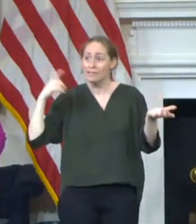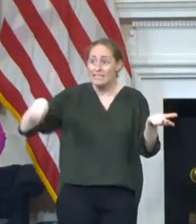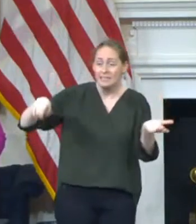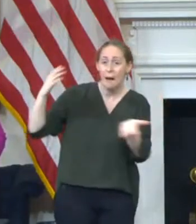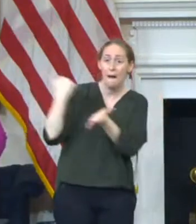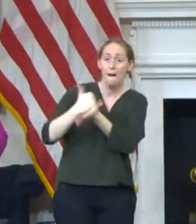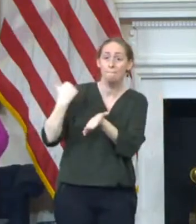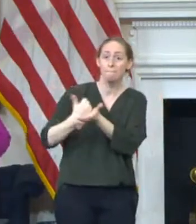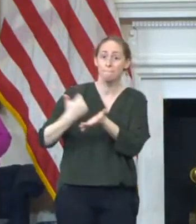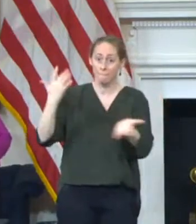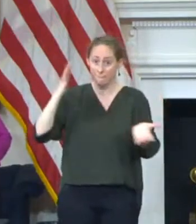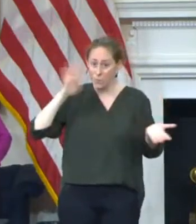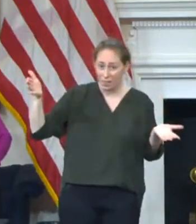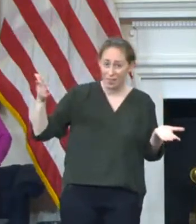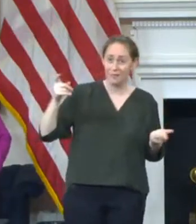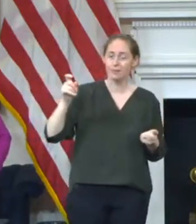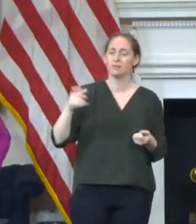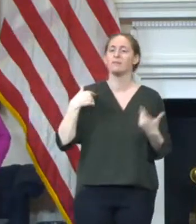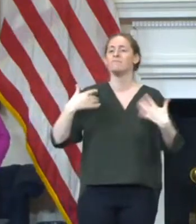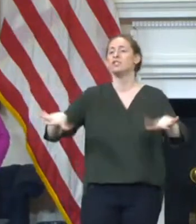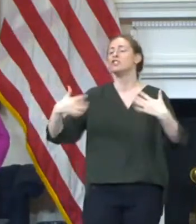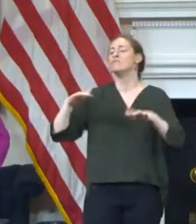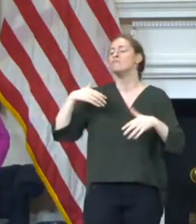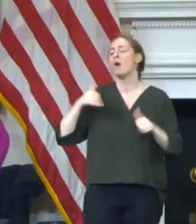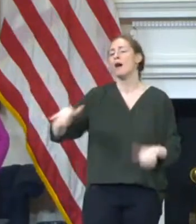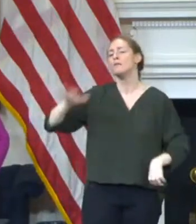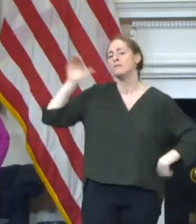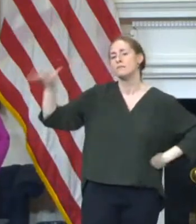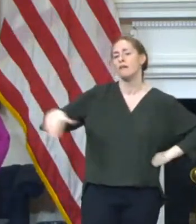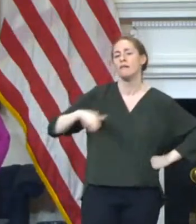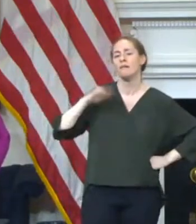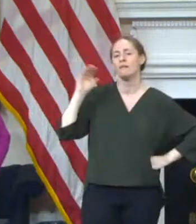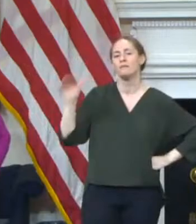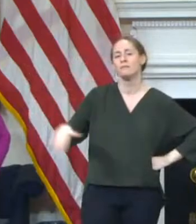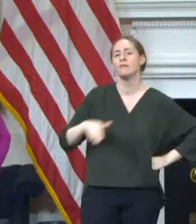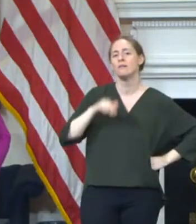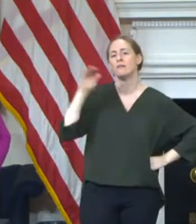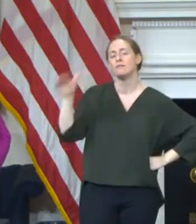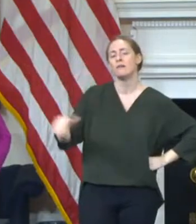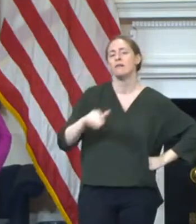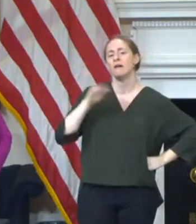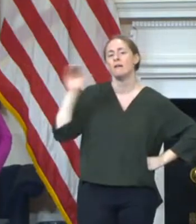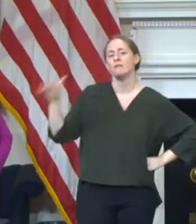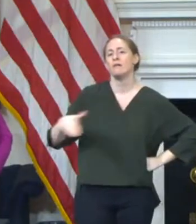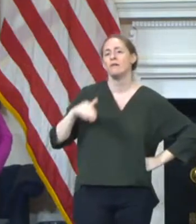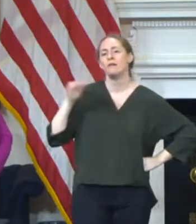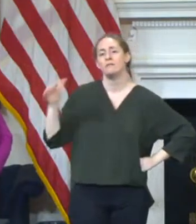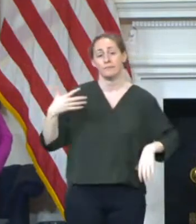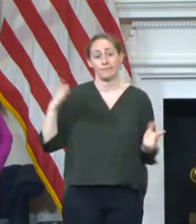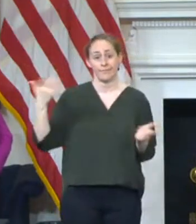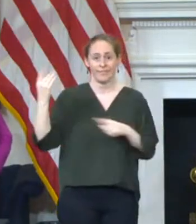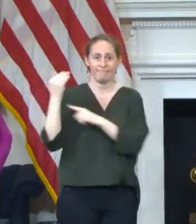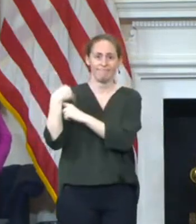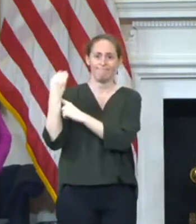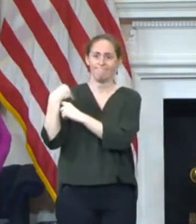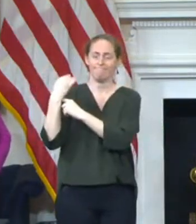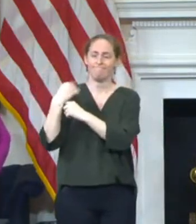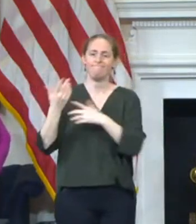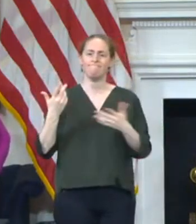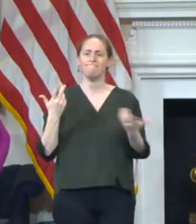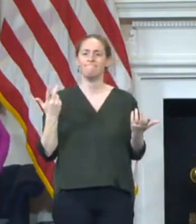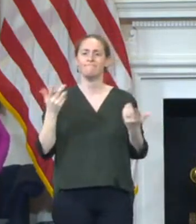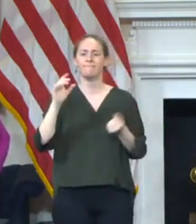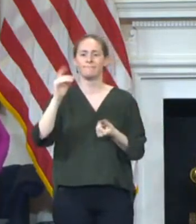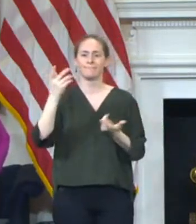mean, we're trying to deliver the message. Whether or not they're getting the message is another story. And it's not just the